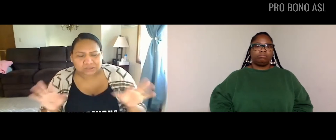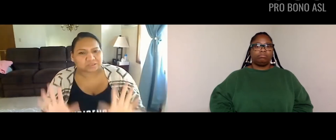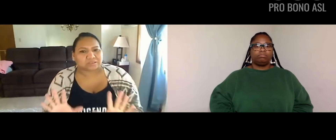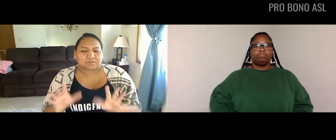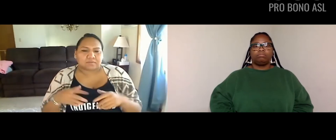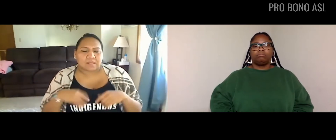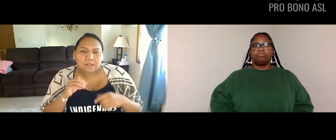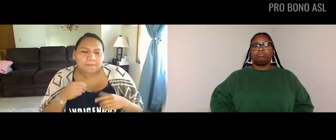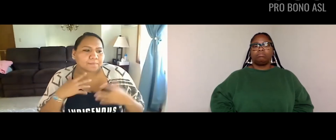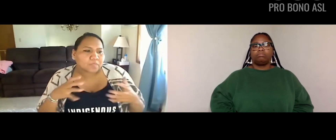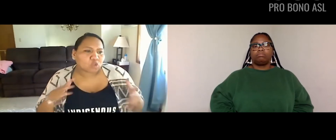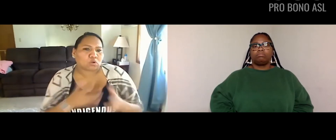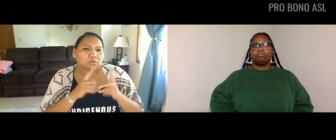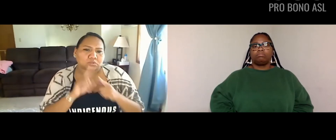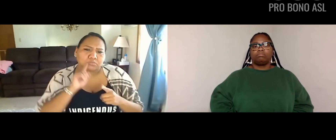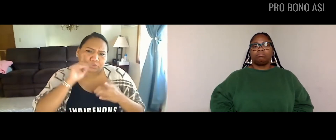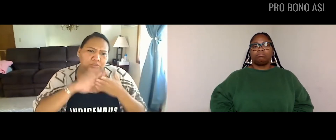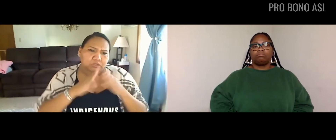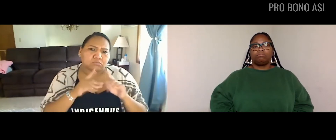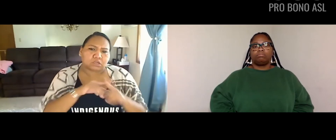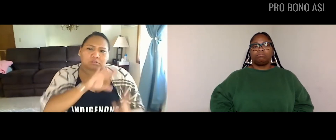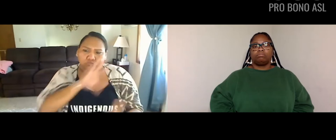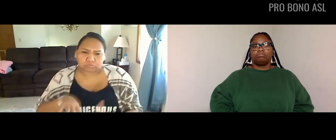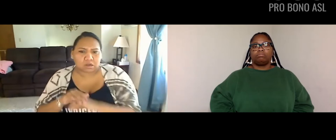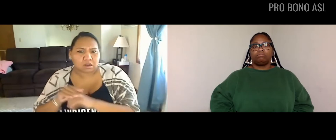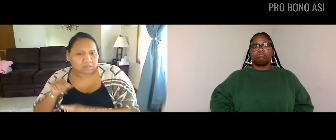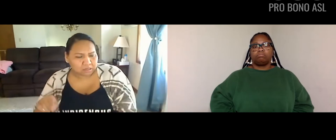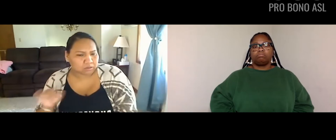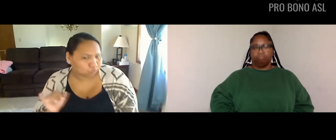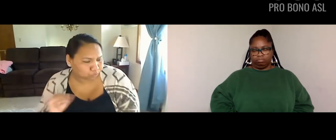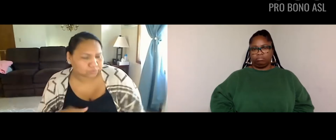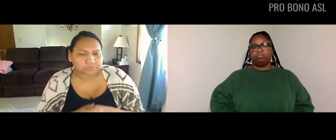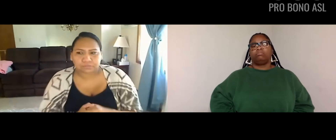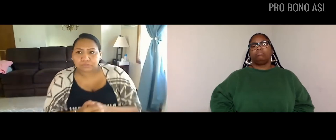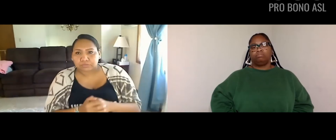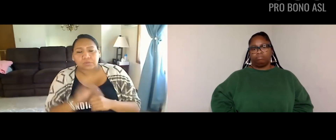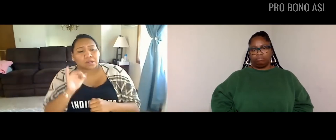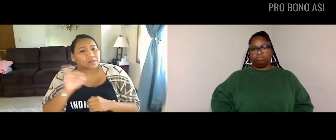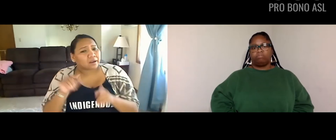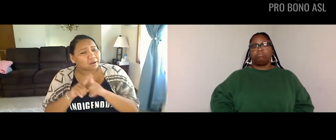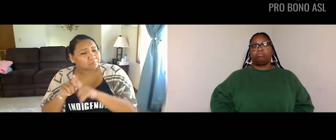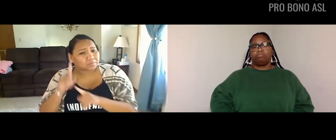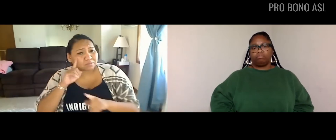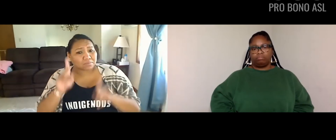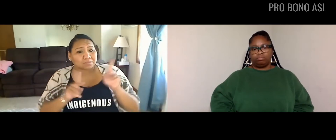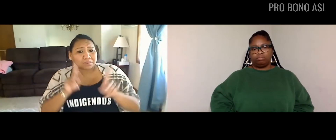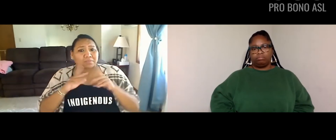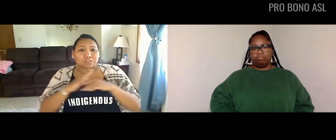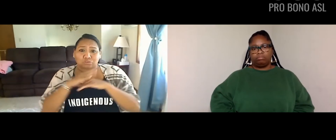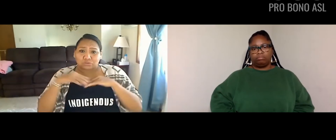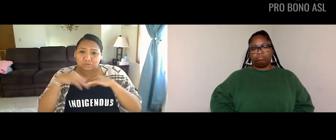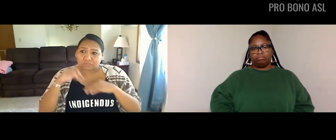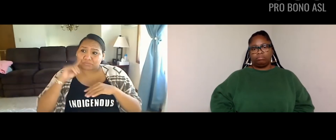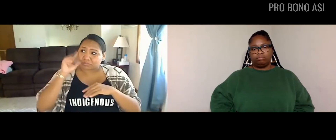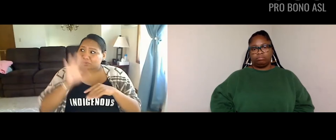US, and it's really sad to see that. I care about our language, our people. So we have to encourage the deaf community to recognize